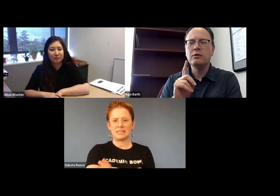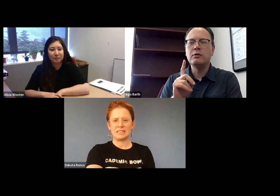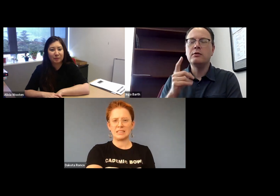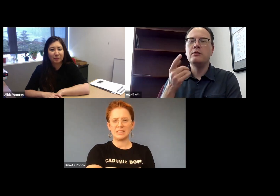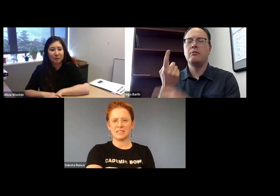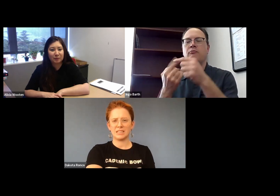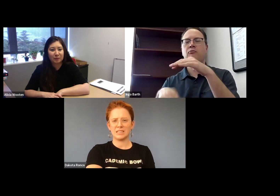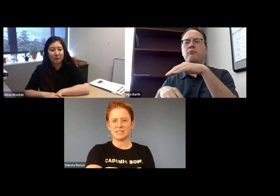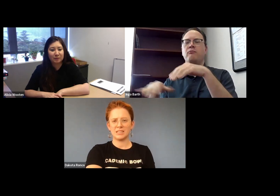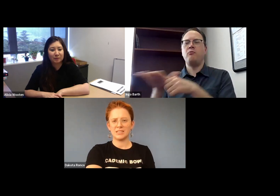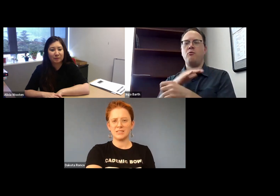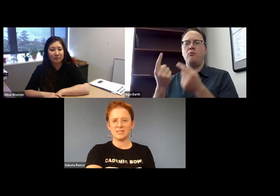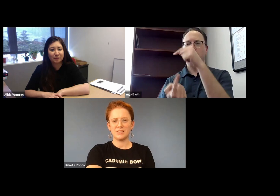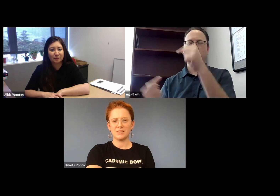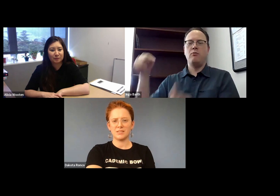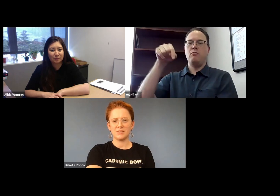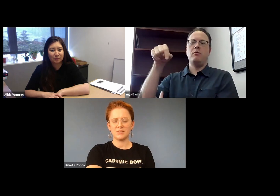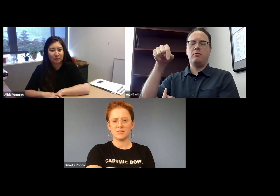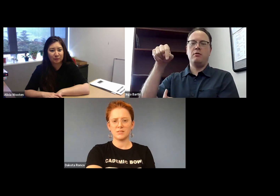go backwards. I'm not sure.